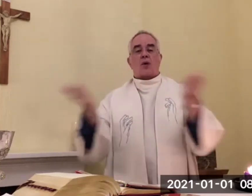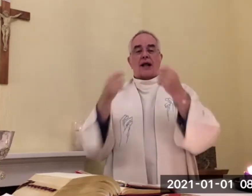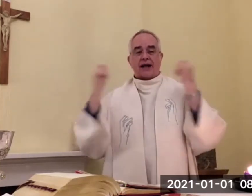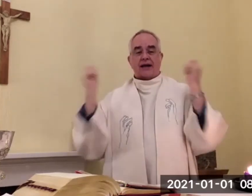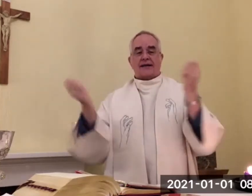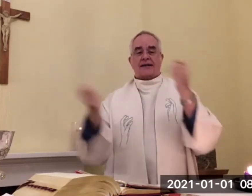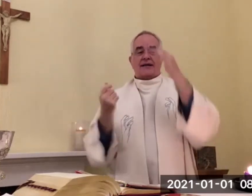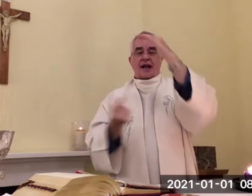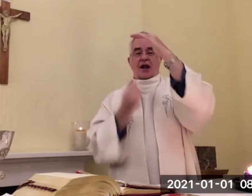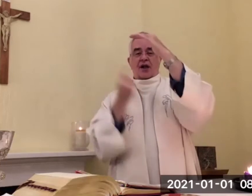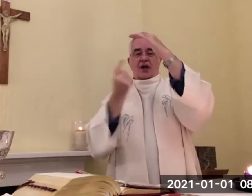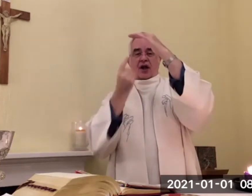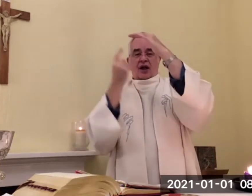Hosanna in the highest.